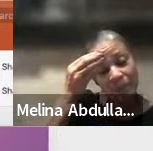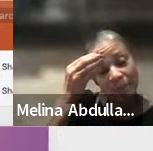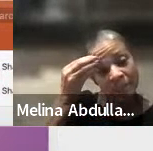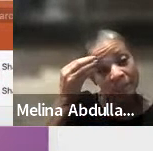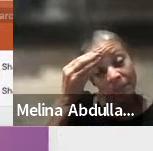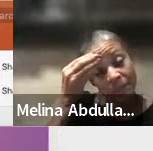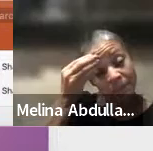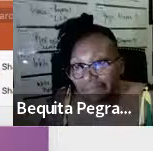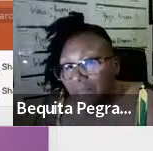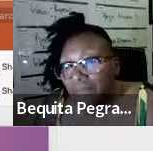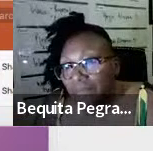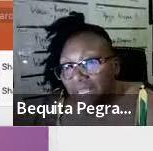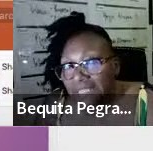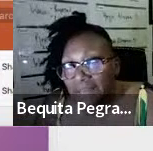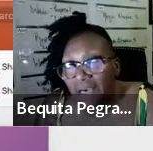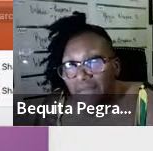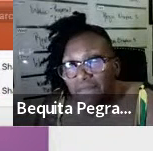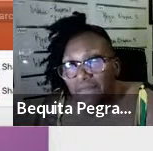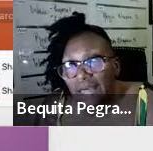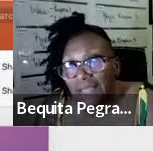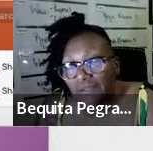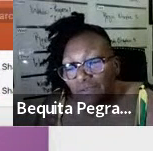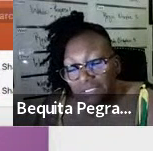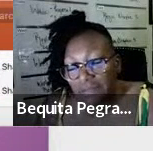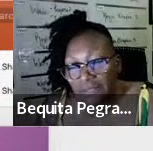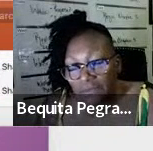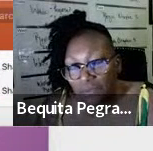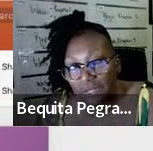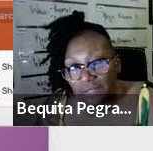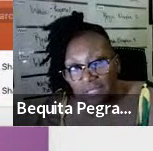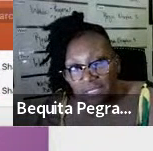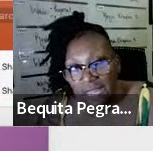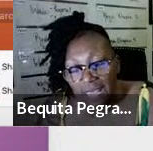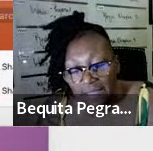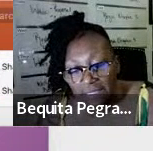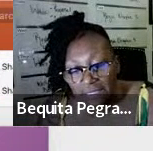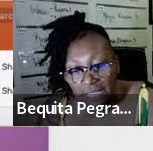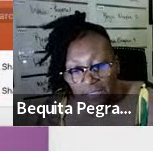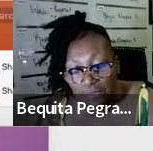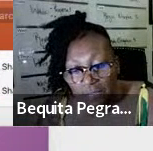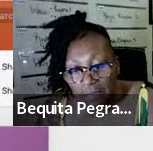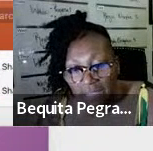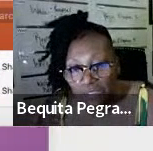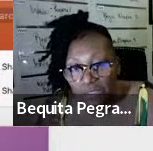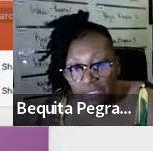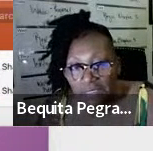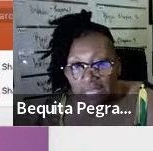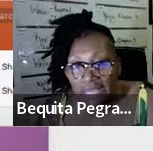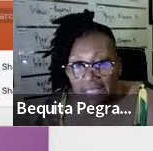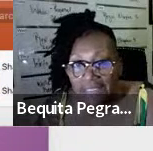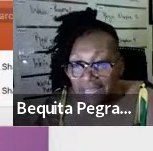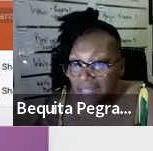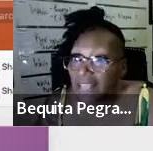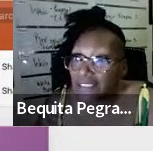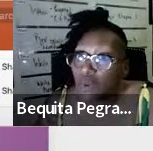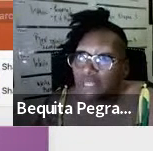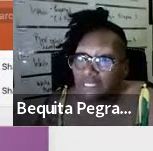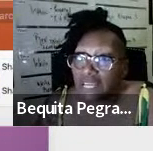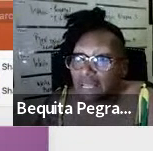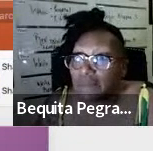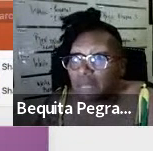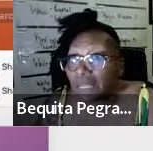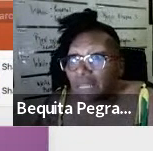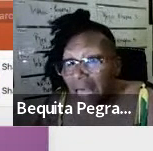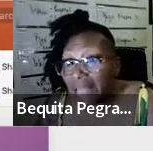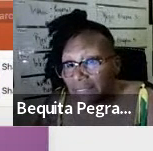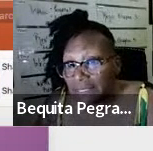do, right? Yeah, because I feel like one of the things that I discuss with my students, because that's a question